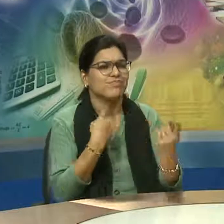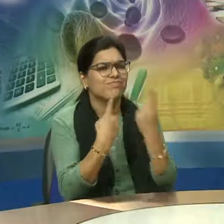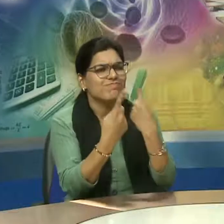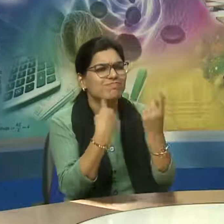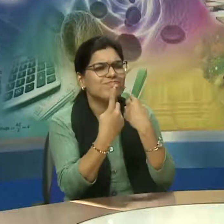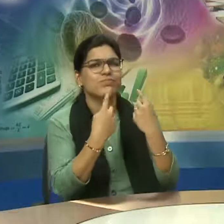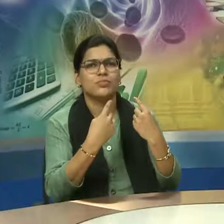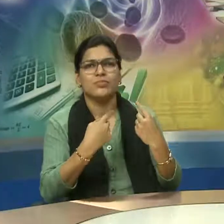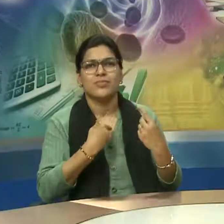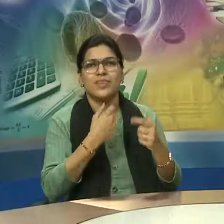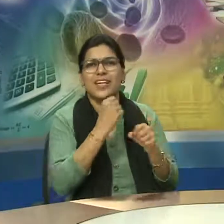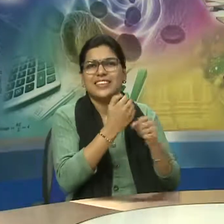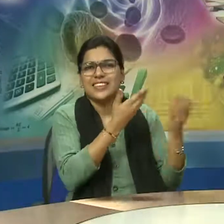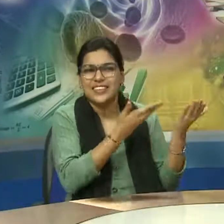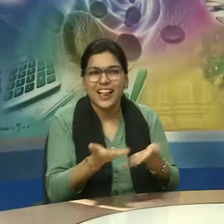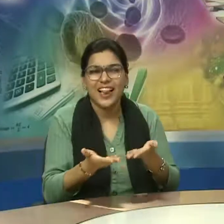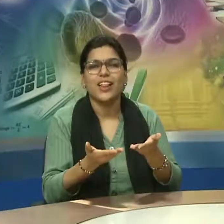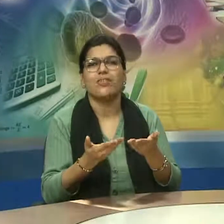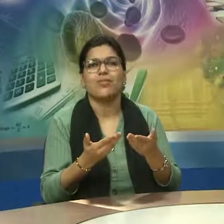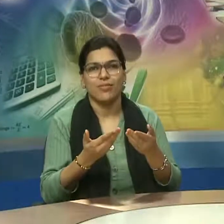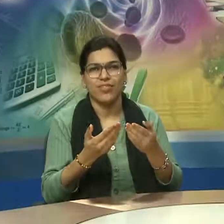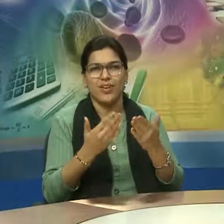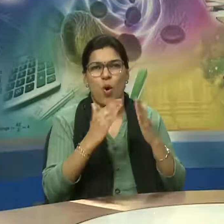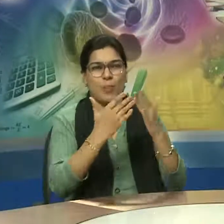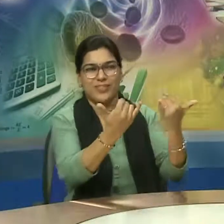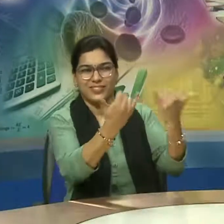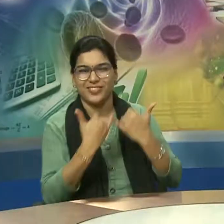They greet each other